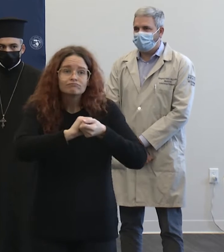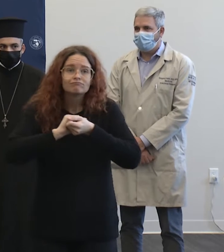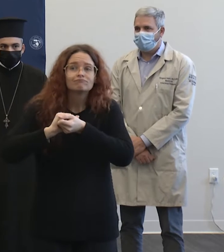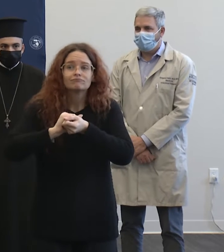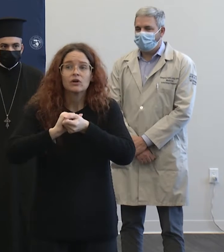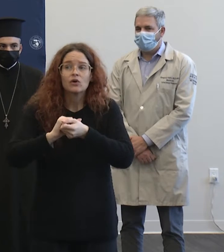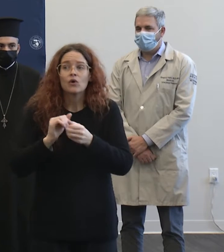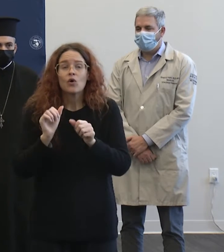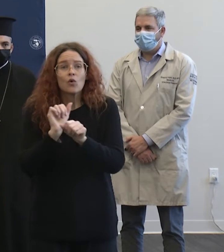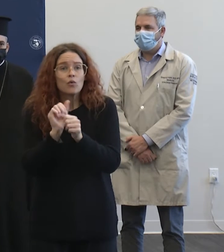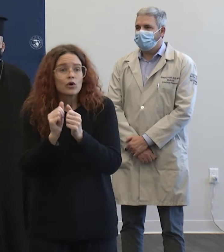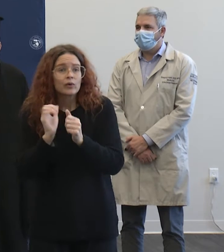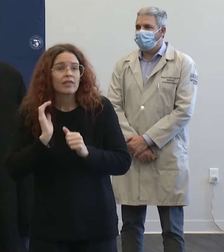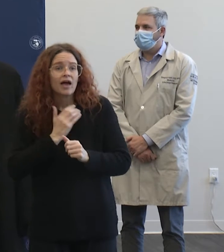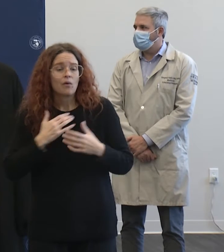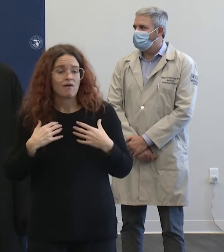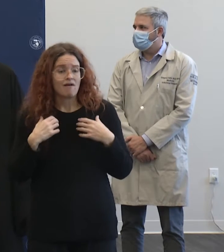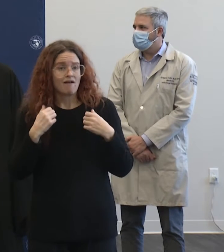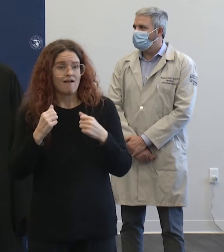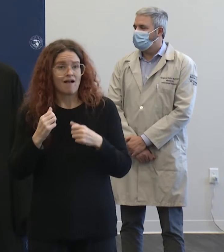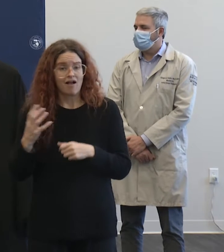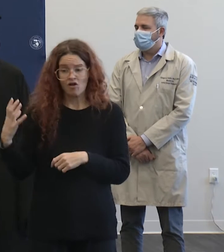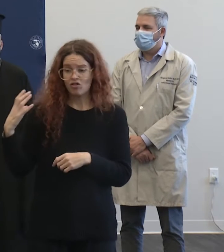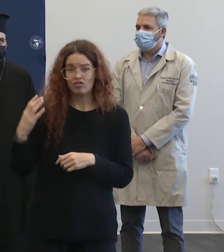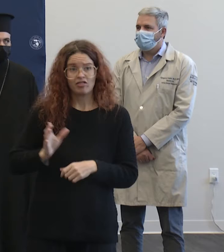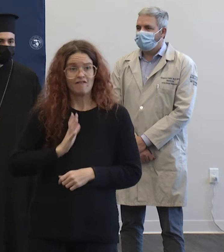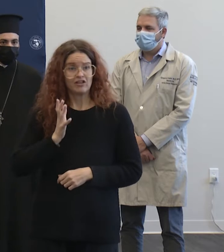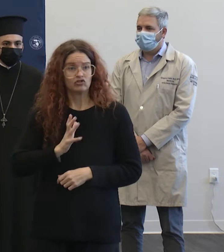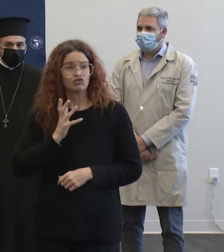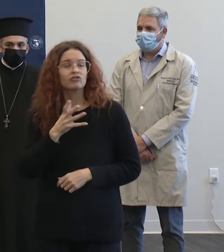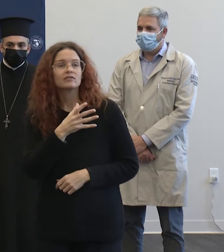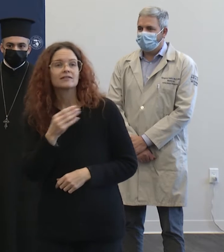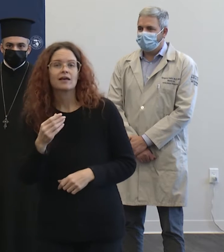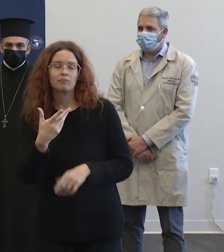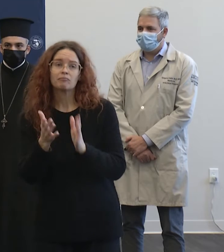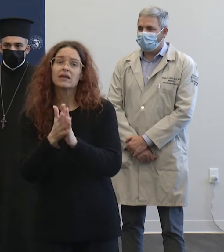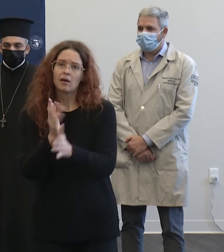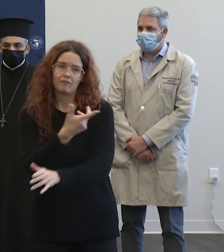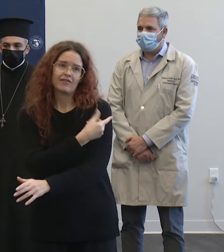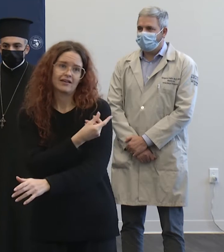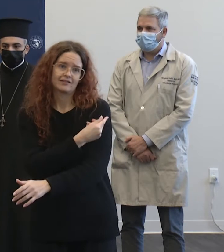Let's work with our health officials and get vaccinated. Thank you.